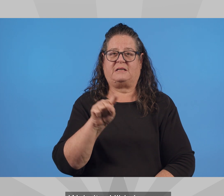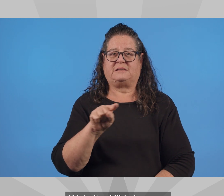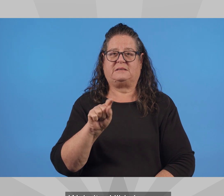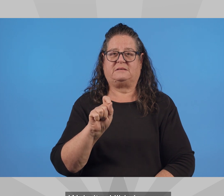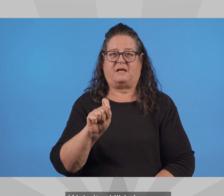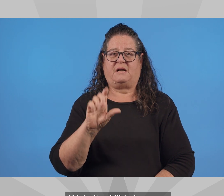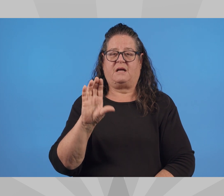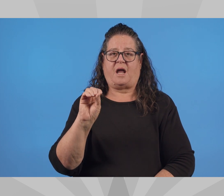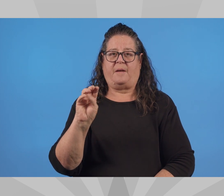hildyforaz.com.